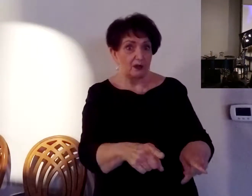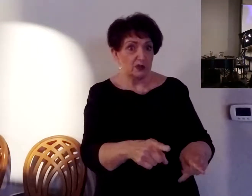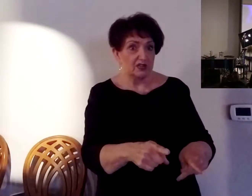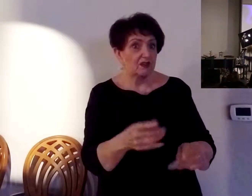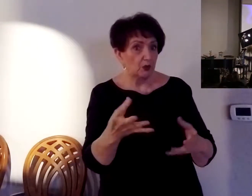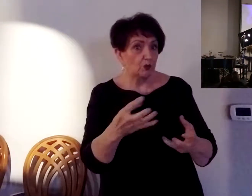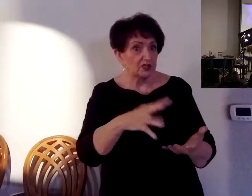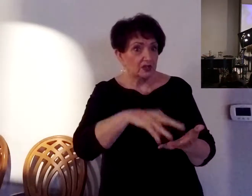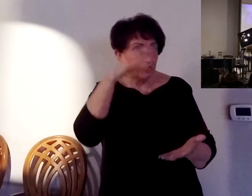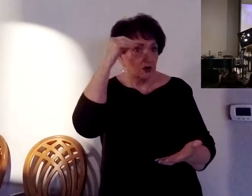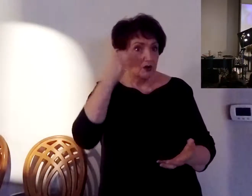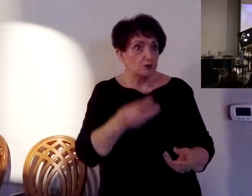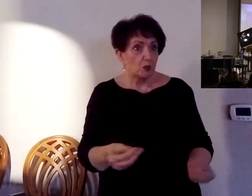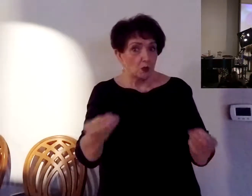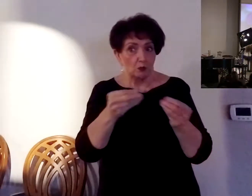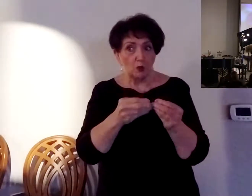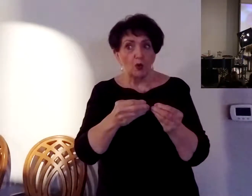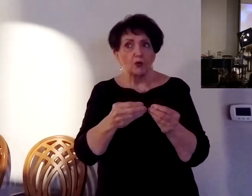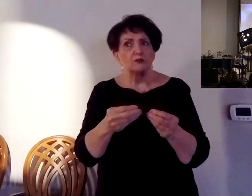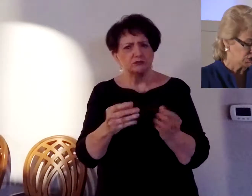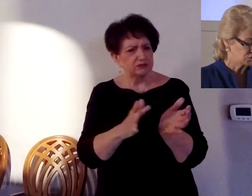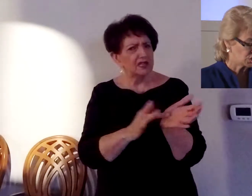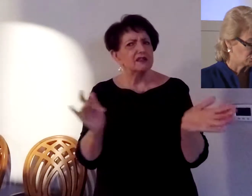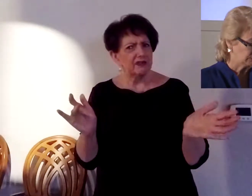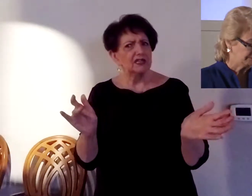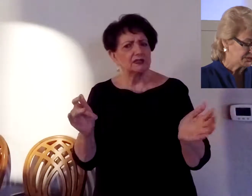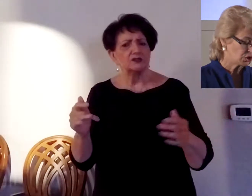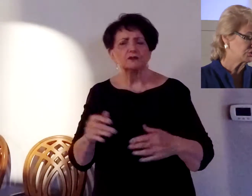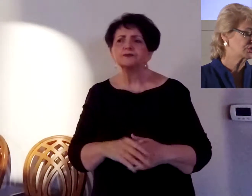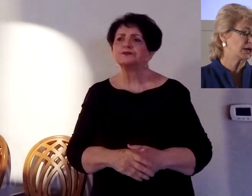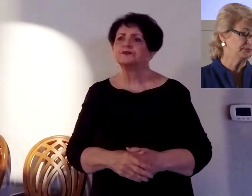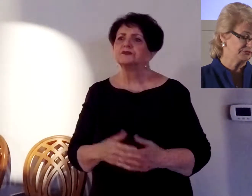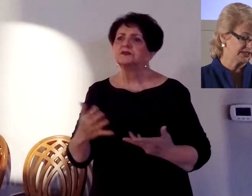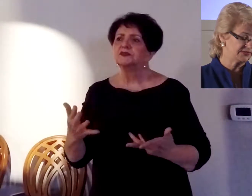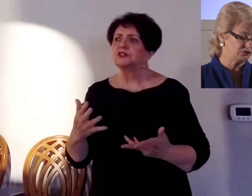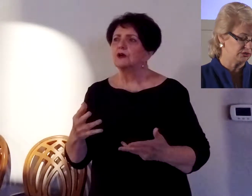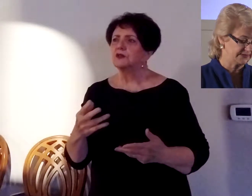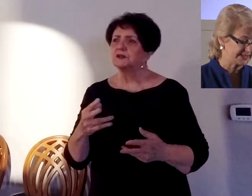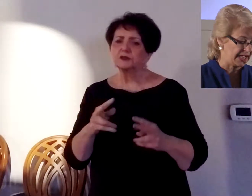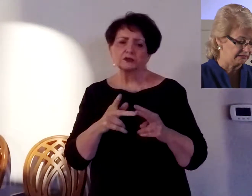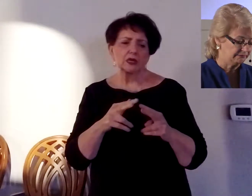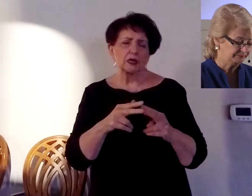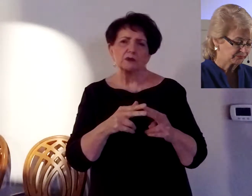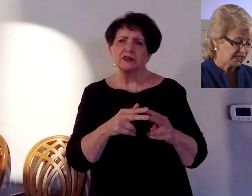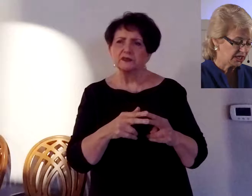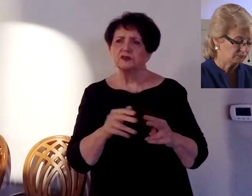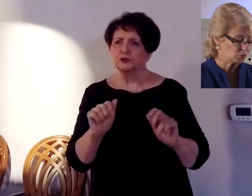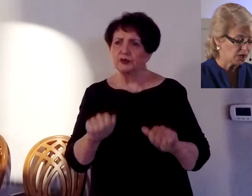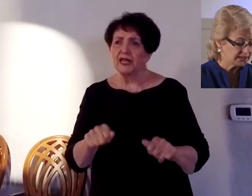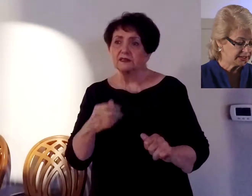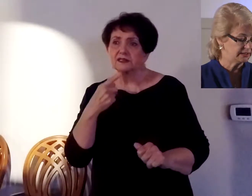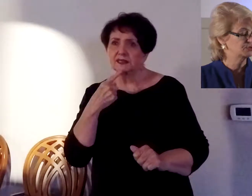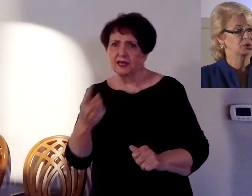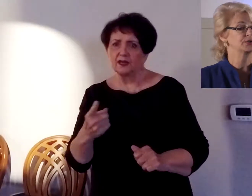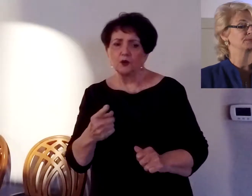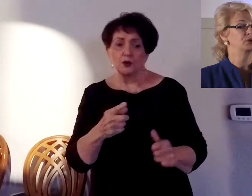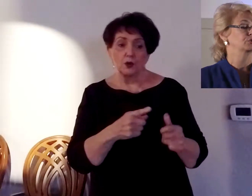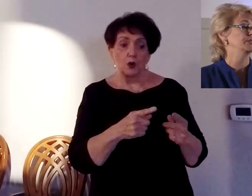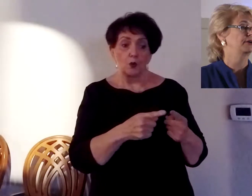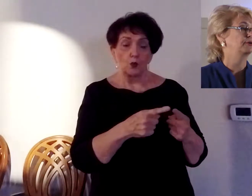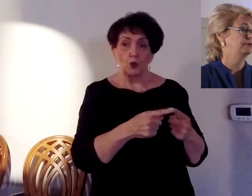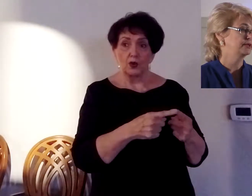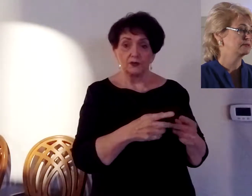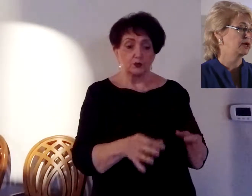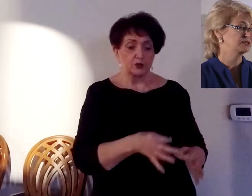that you want to learn how to do, please do take advantage of it. So there's a couple things that you can say. One is we're a